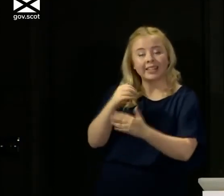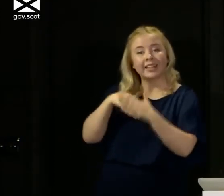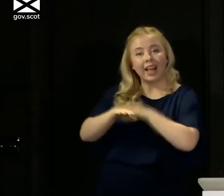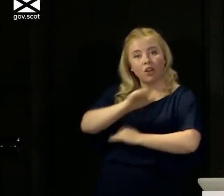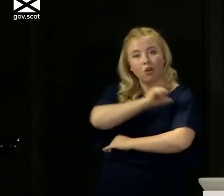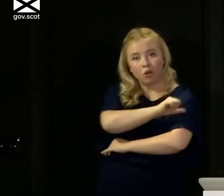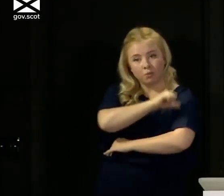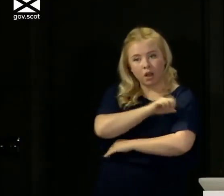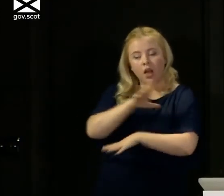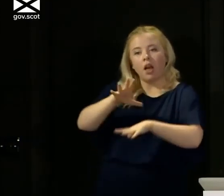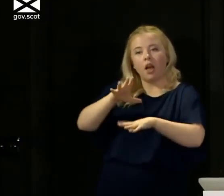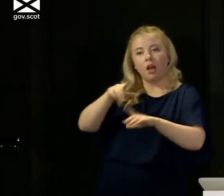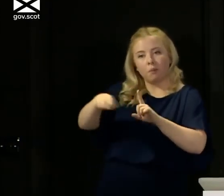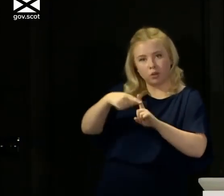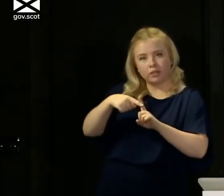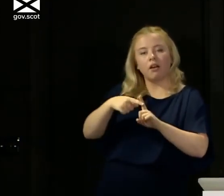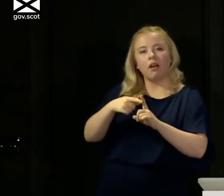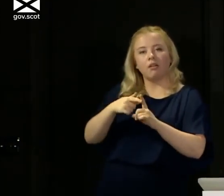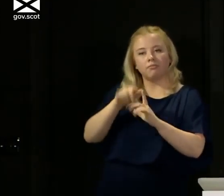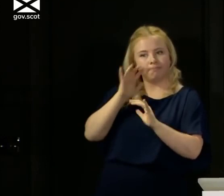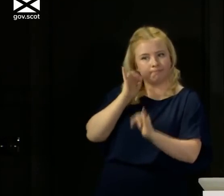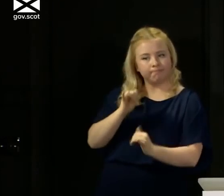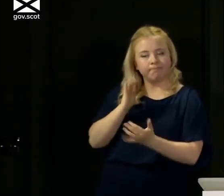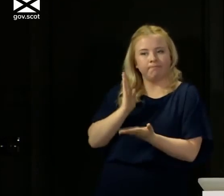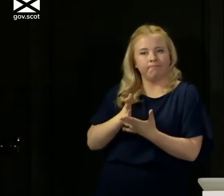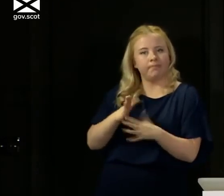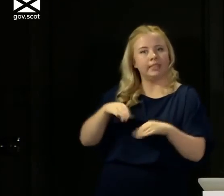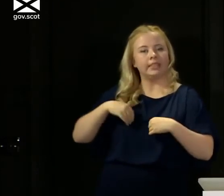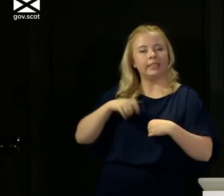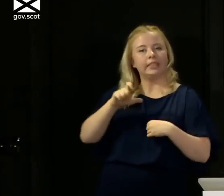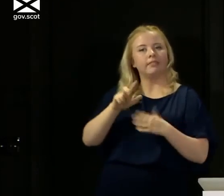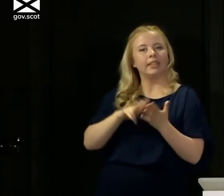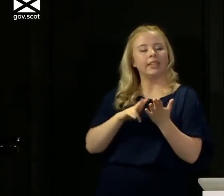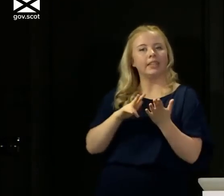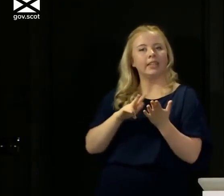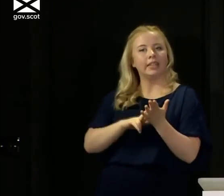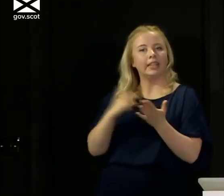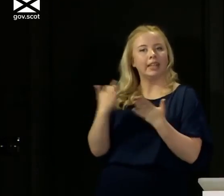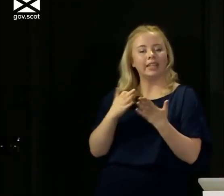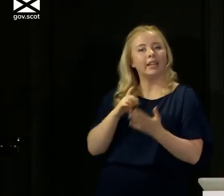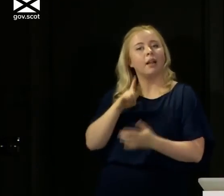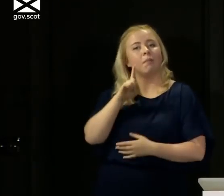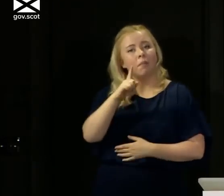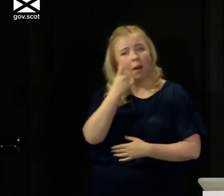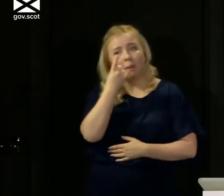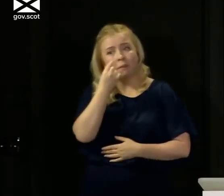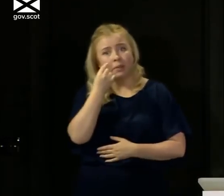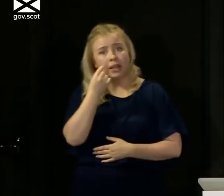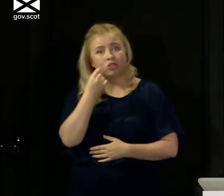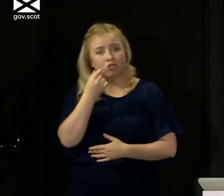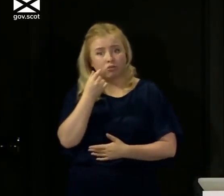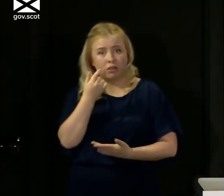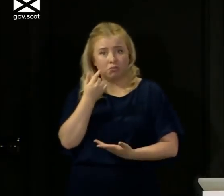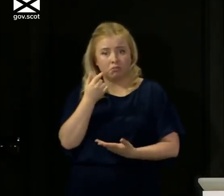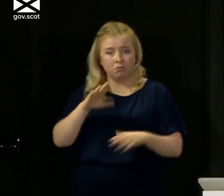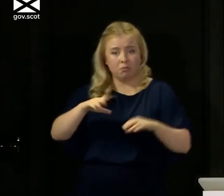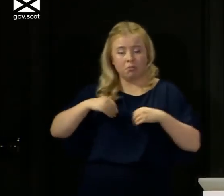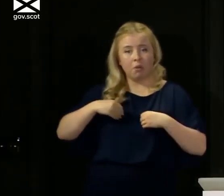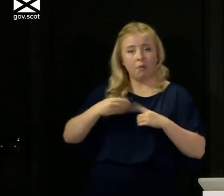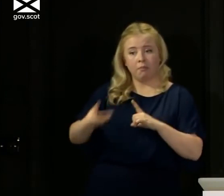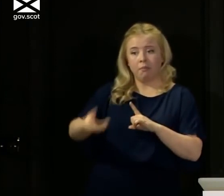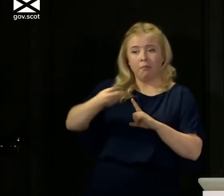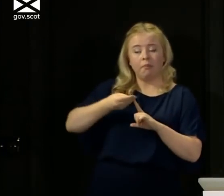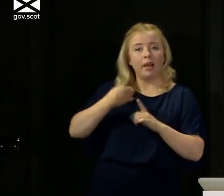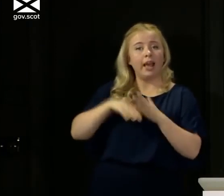in a hospital, a patient in a hospital or somebody who works in a hospital, may mean that they acquired the infection in hospital. We certainly cannot rule